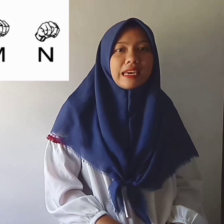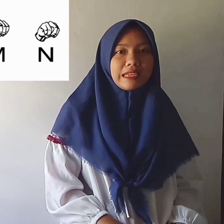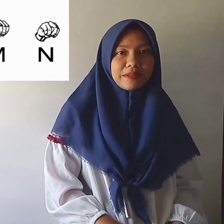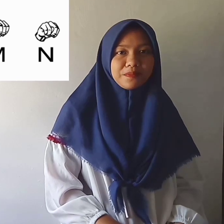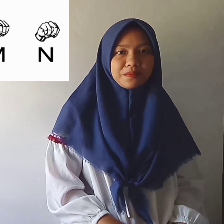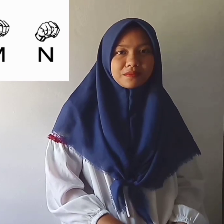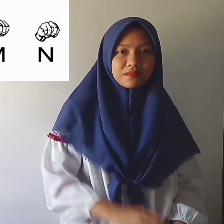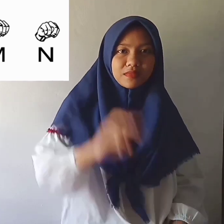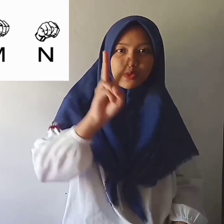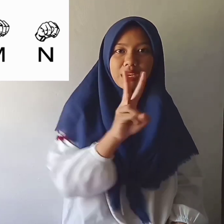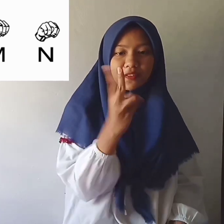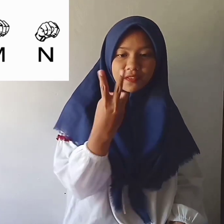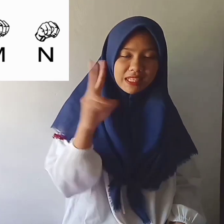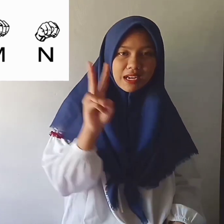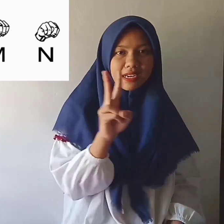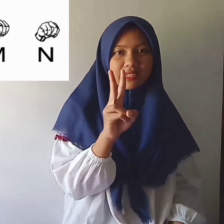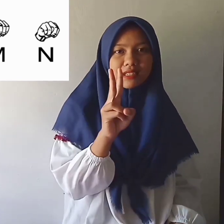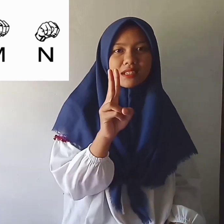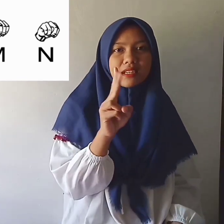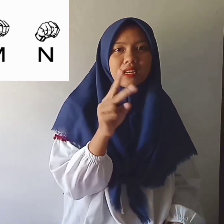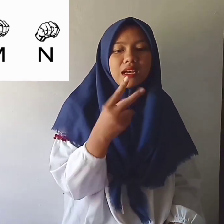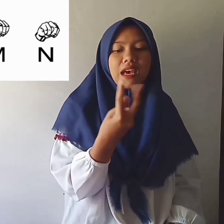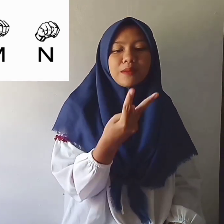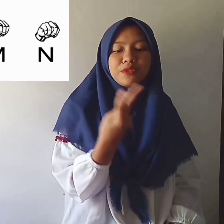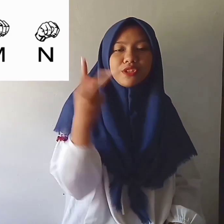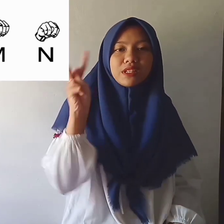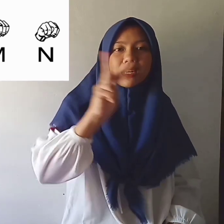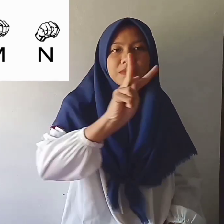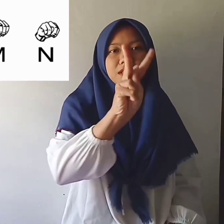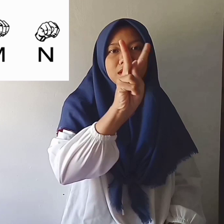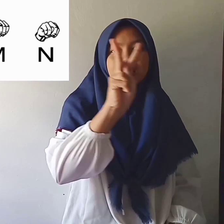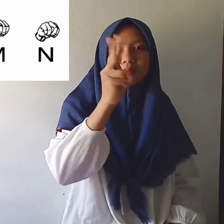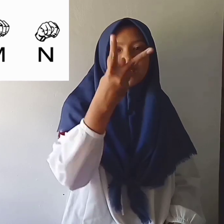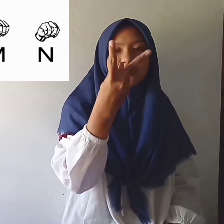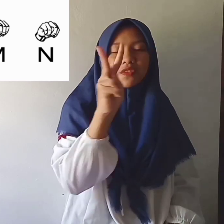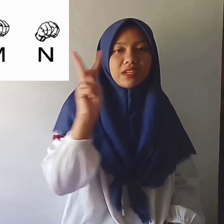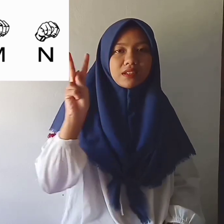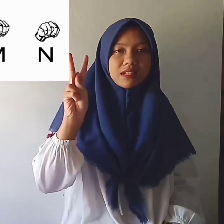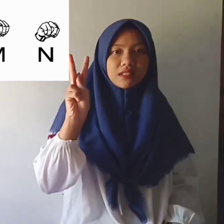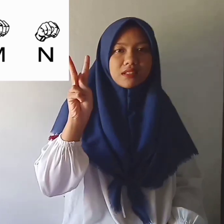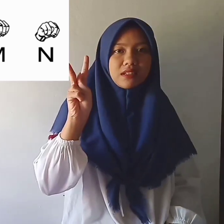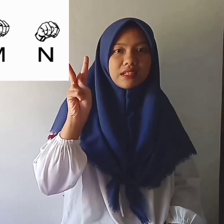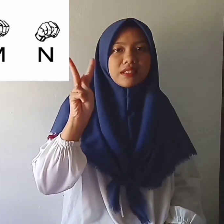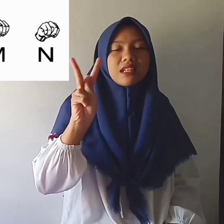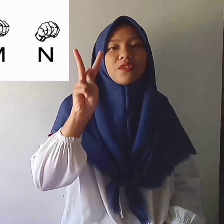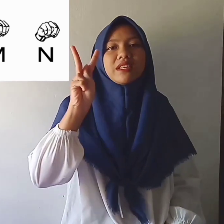K. You make a V sign and put your thumbs in the middle of your fingers. It stands for